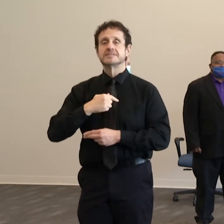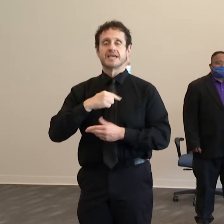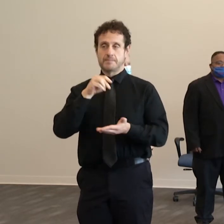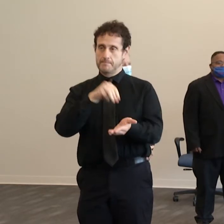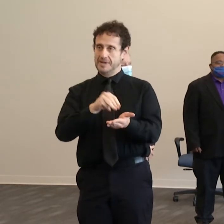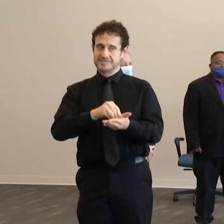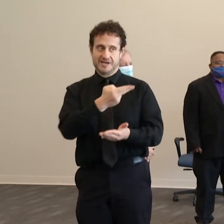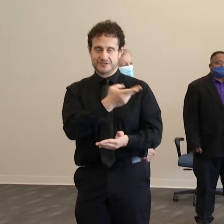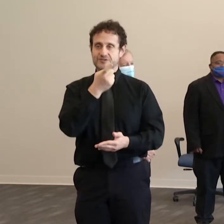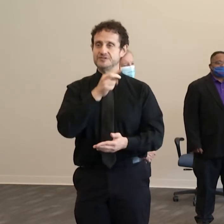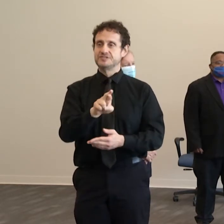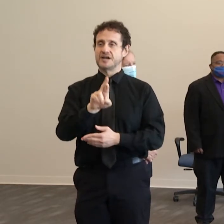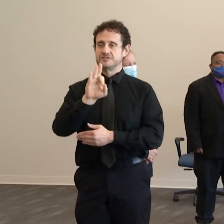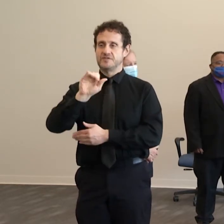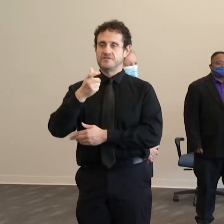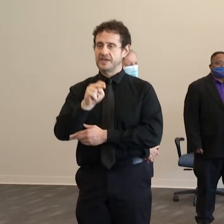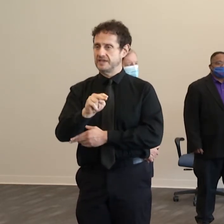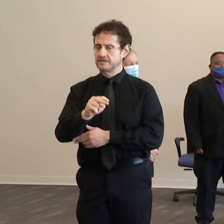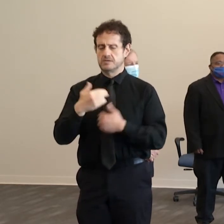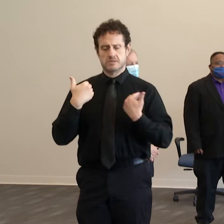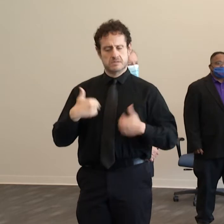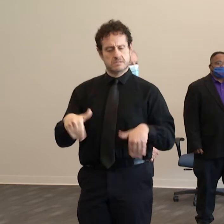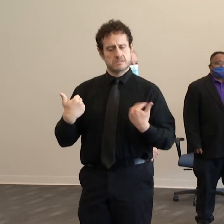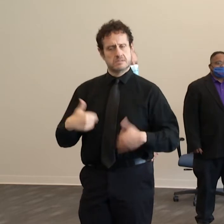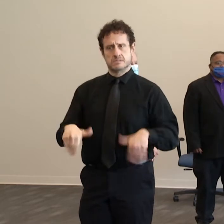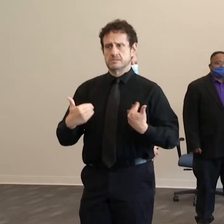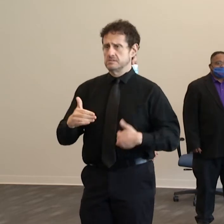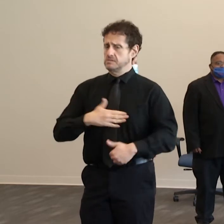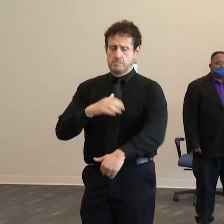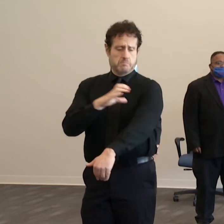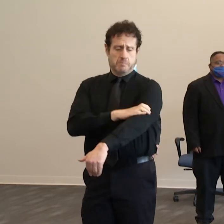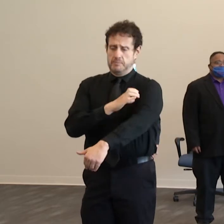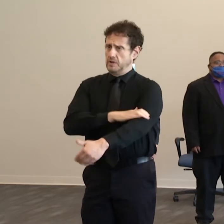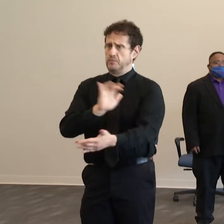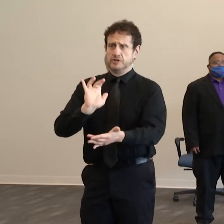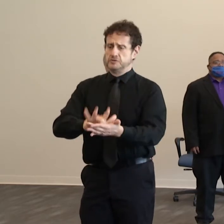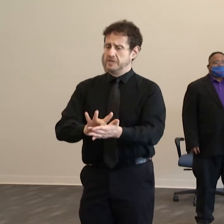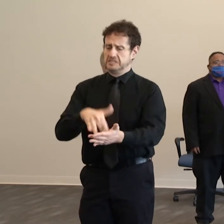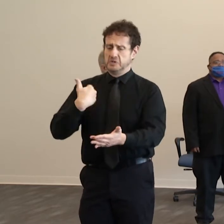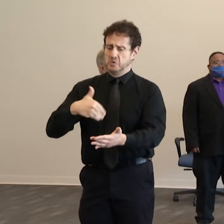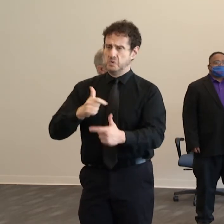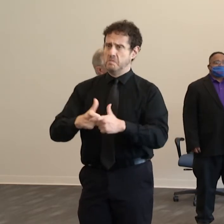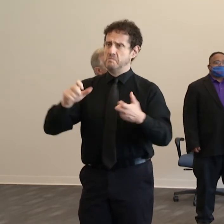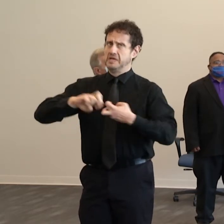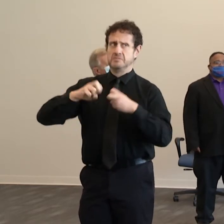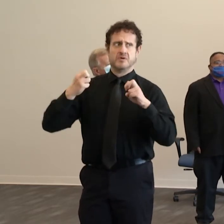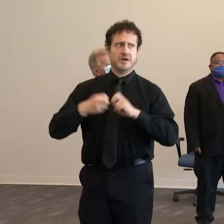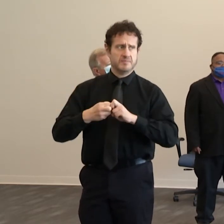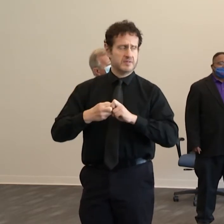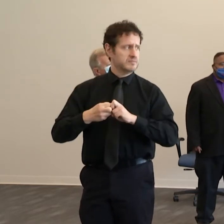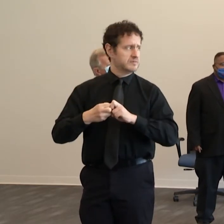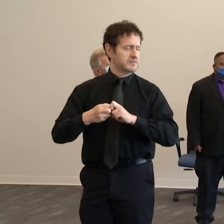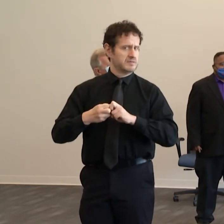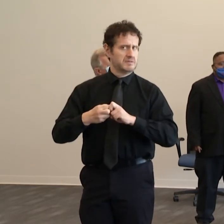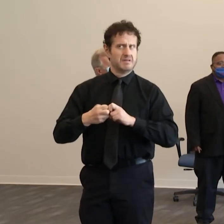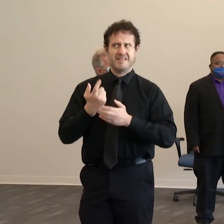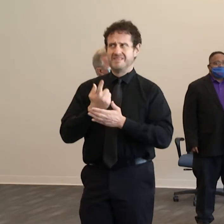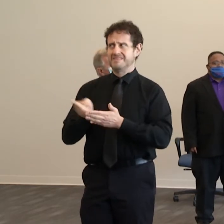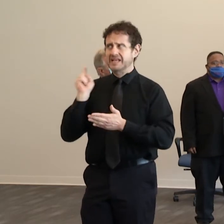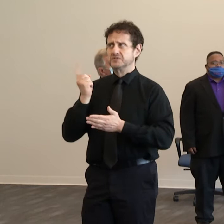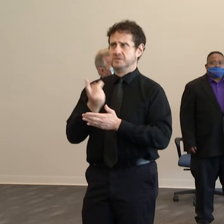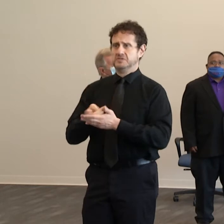Fegan. I had a big problem with my high blood pressure medicine about a week or two